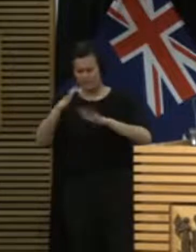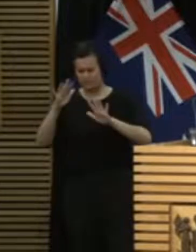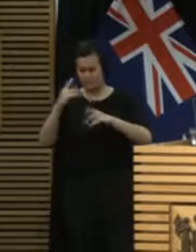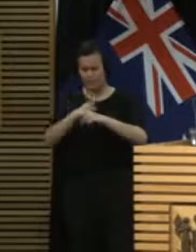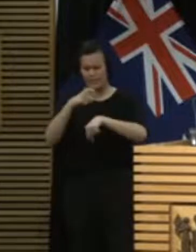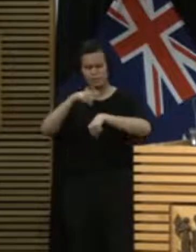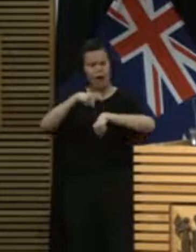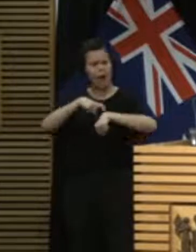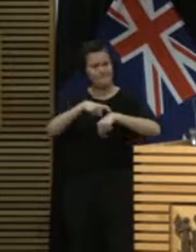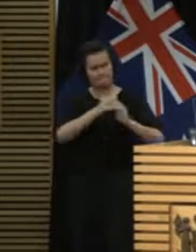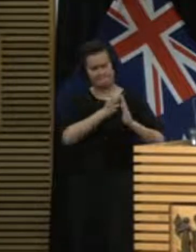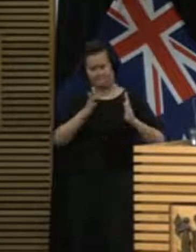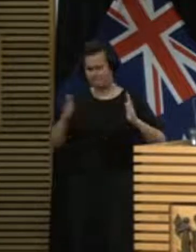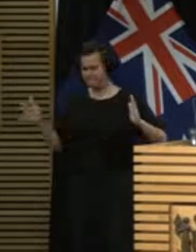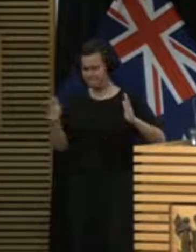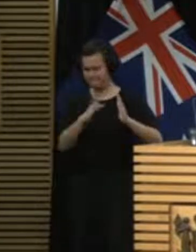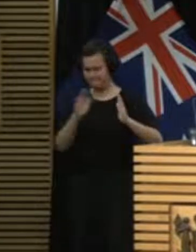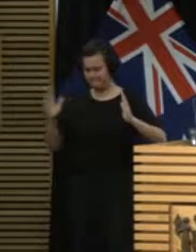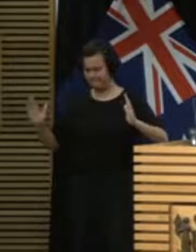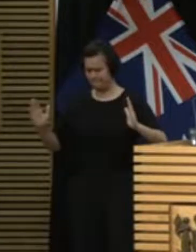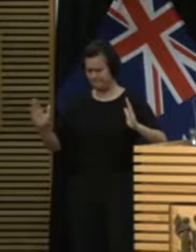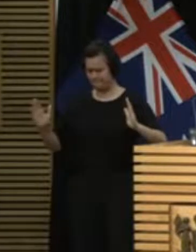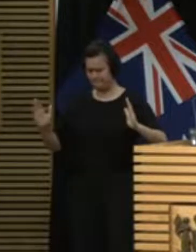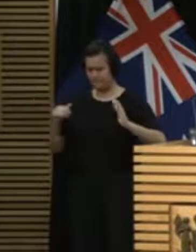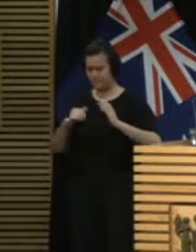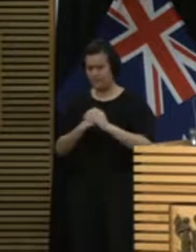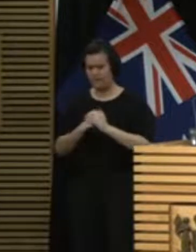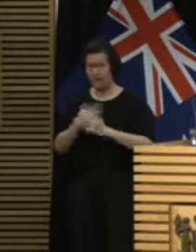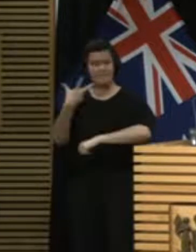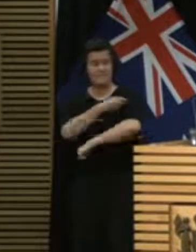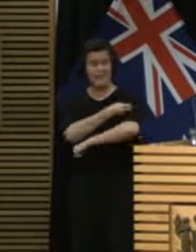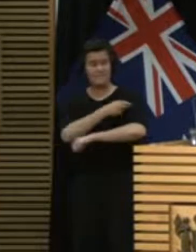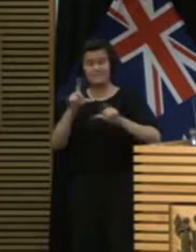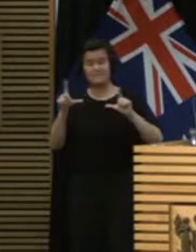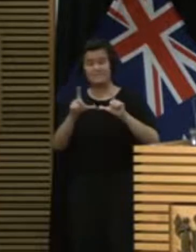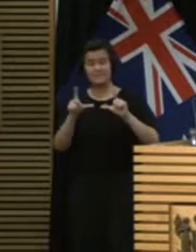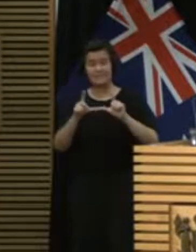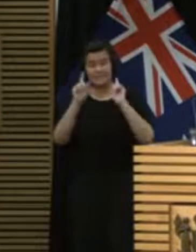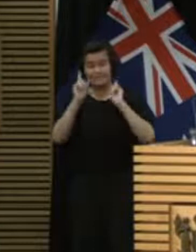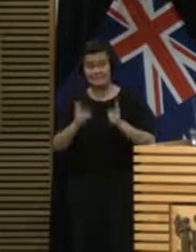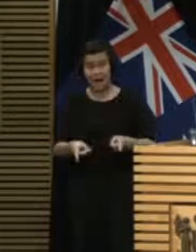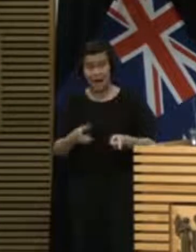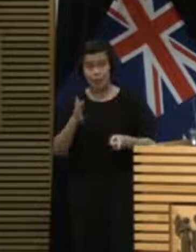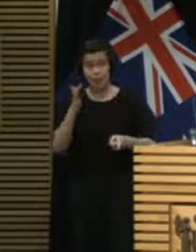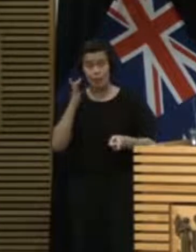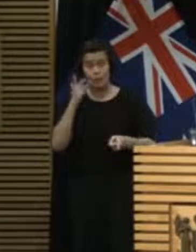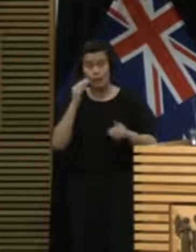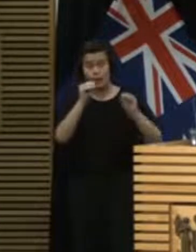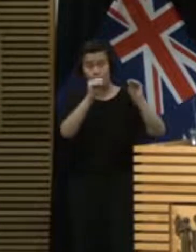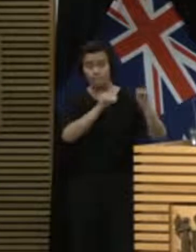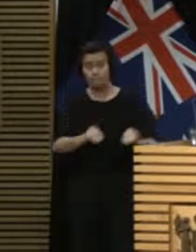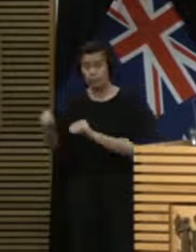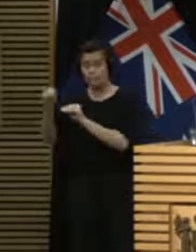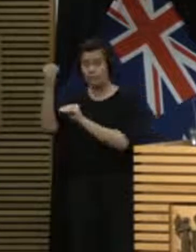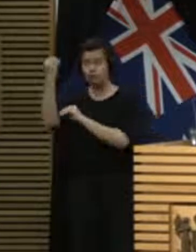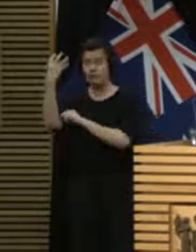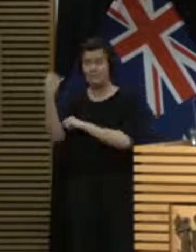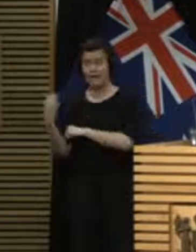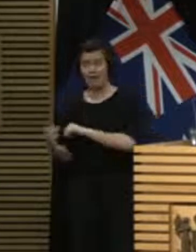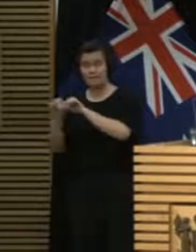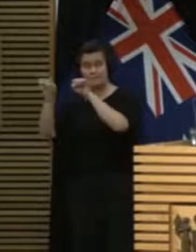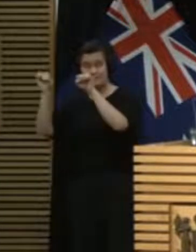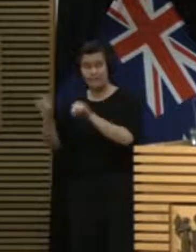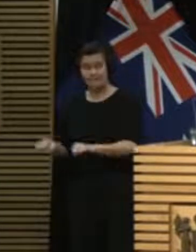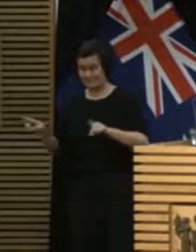clear, will this kick in as soon as Auckland or another part of the country moves to the new framework? Will that